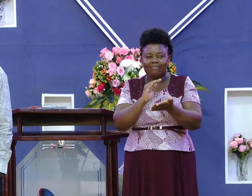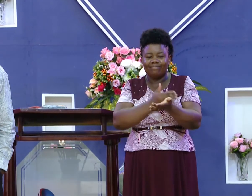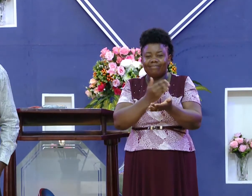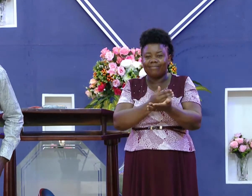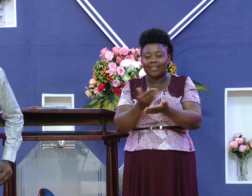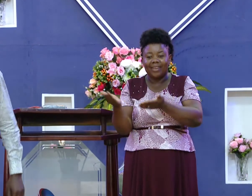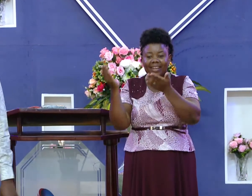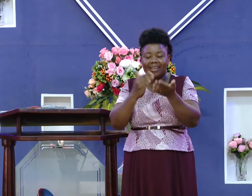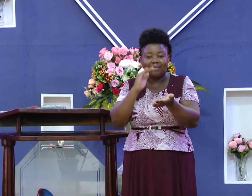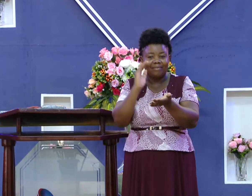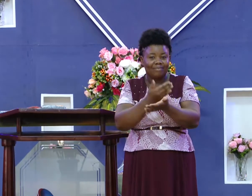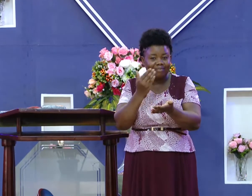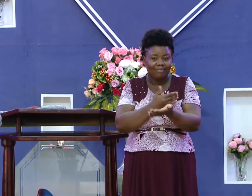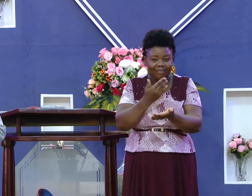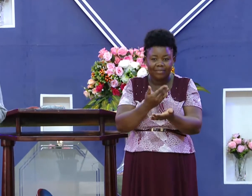sour yams.